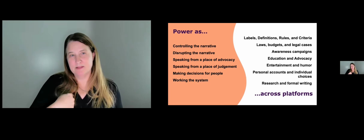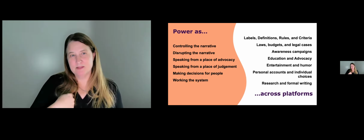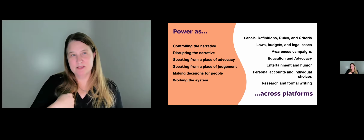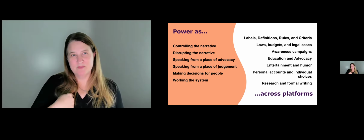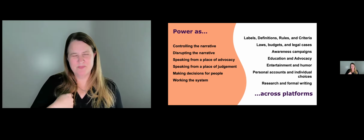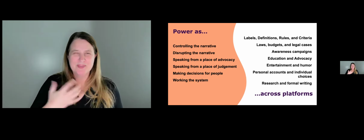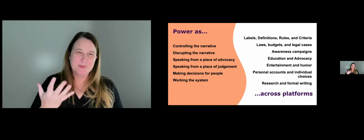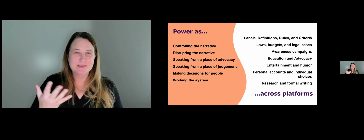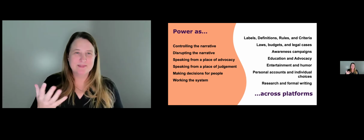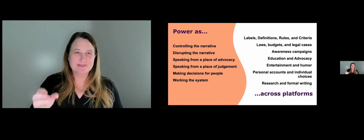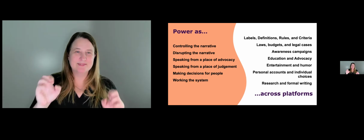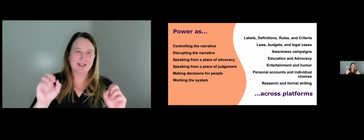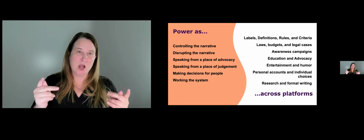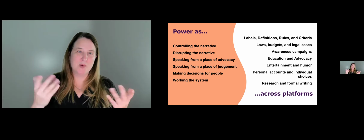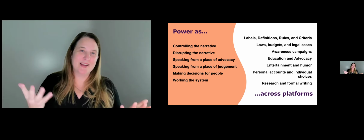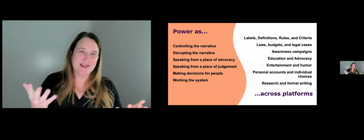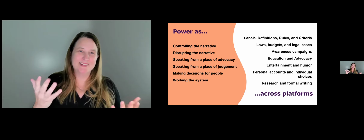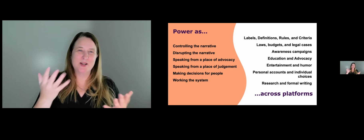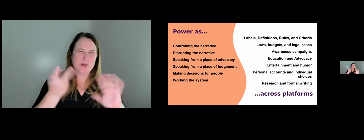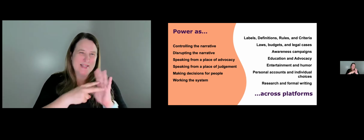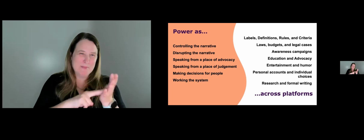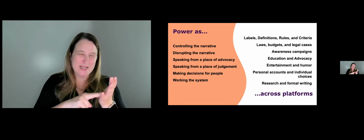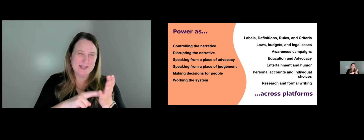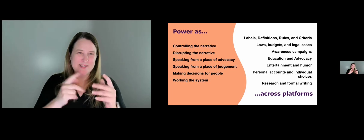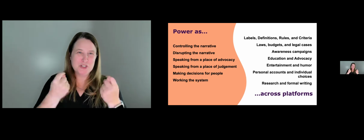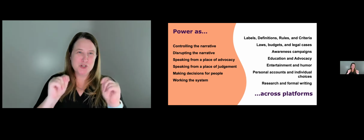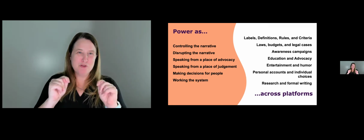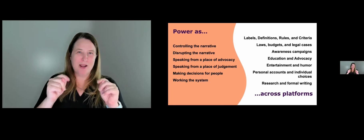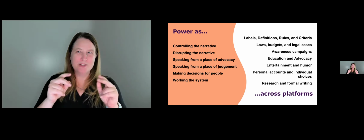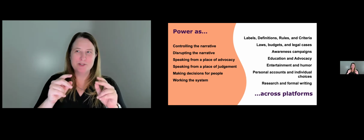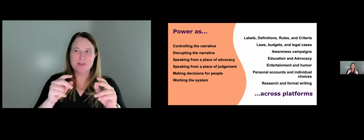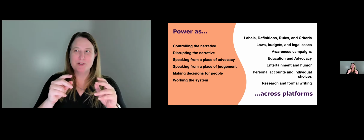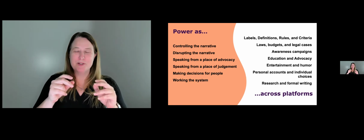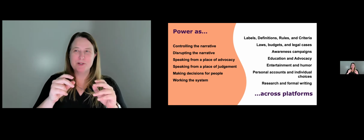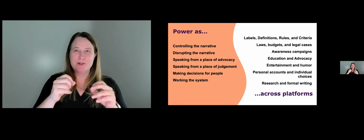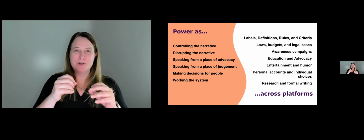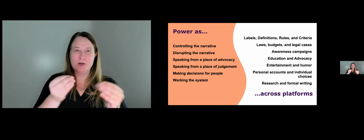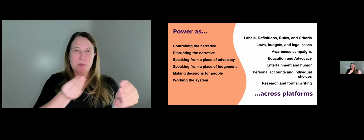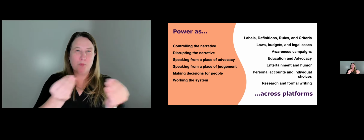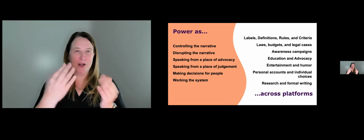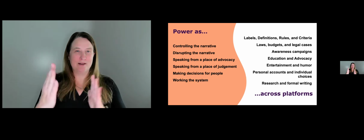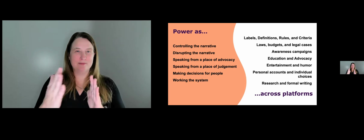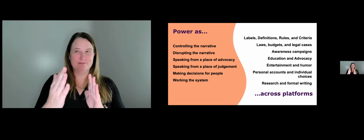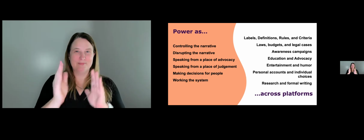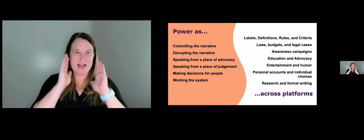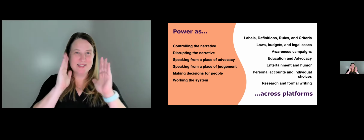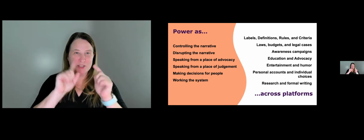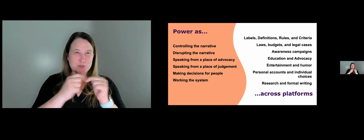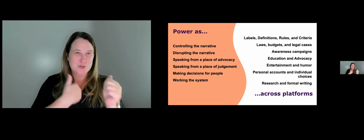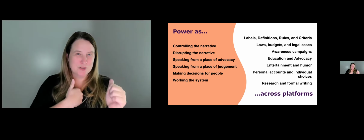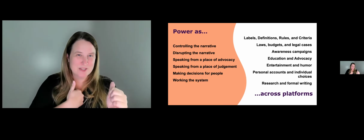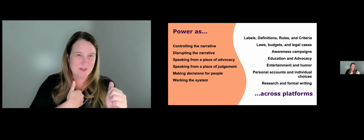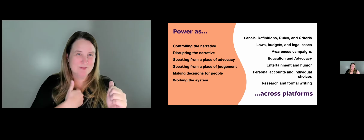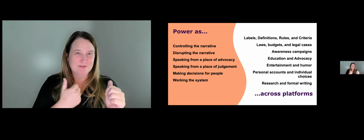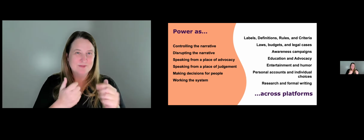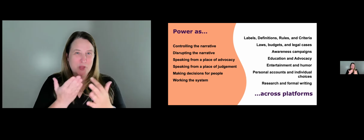I'm OCD. I'm so OCD, you know? And what does that mean? And trying